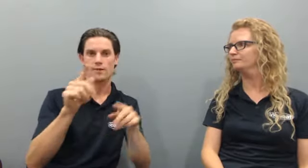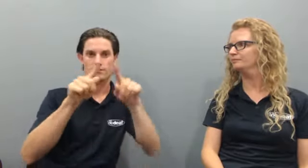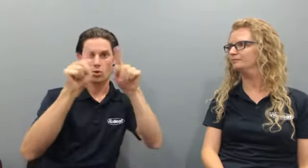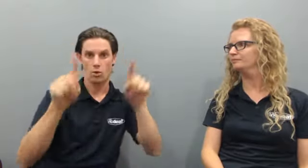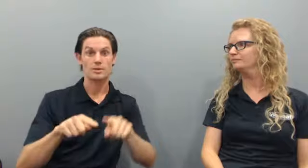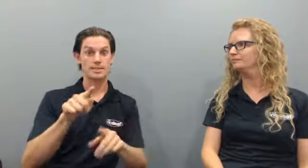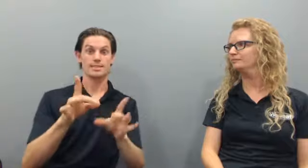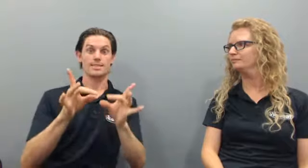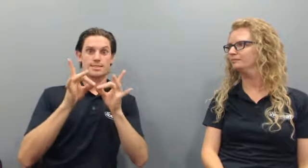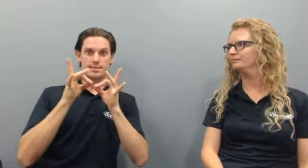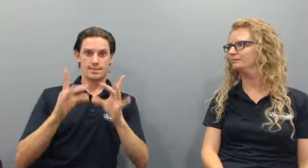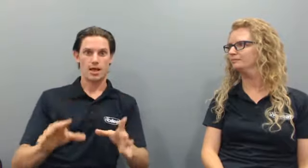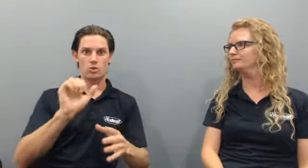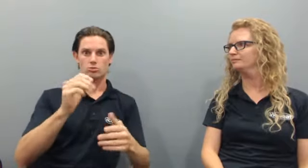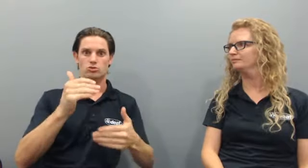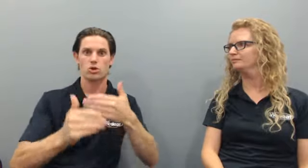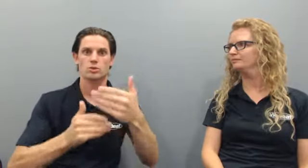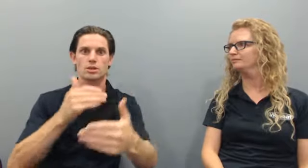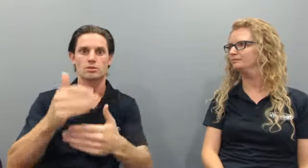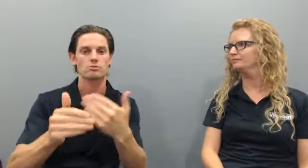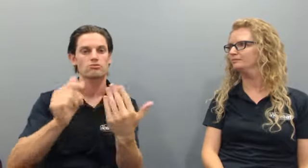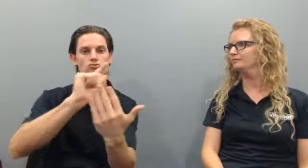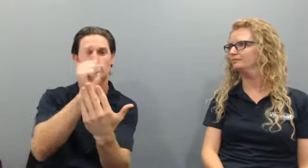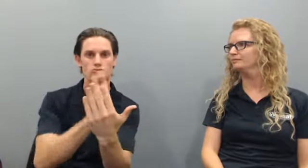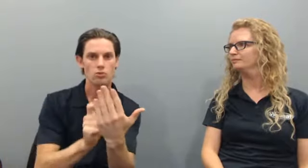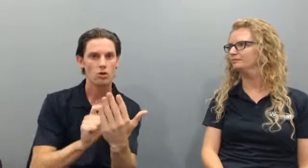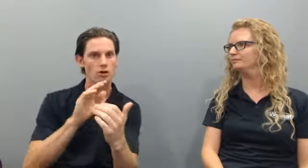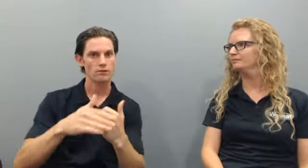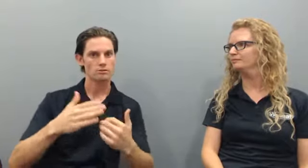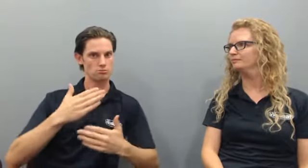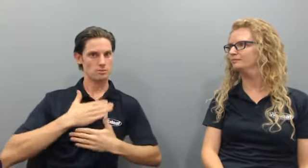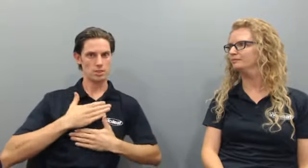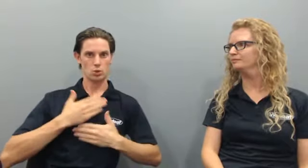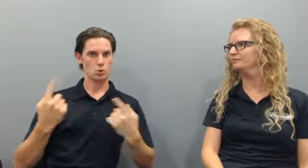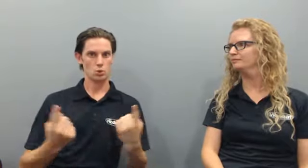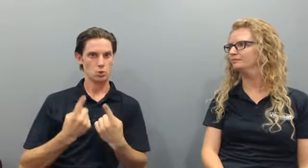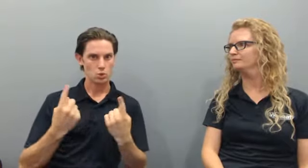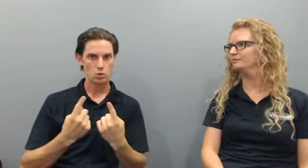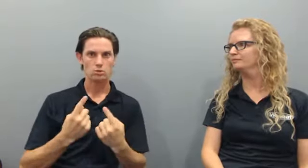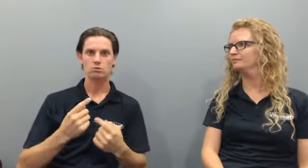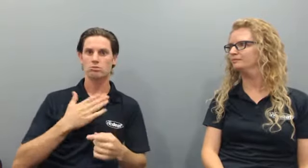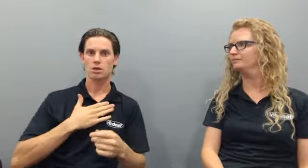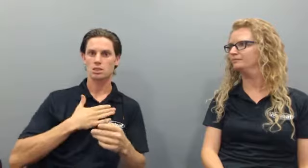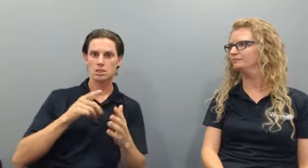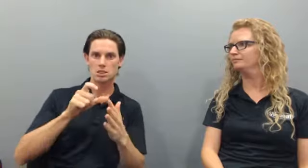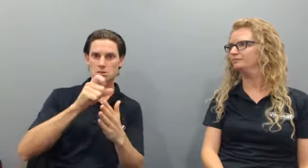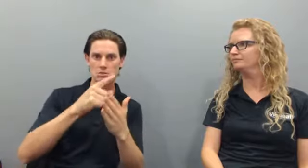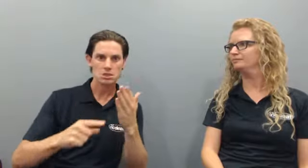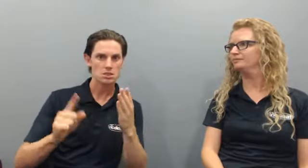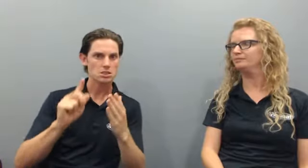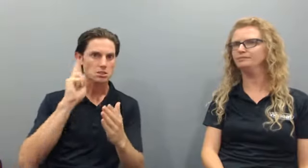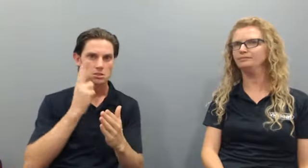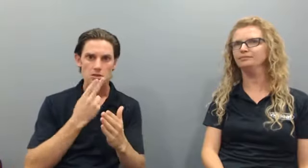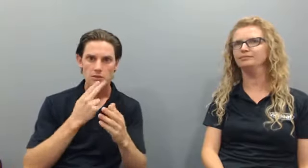So the ARF form, or the access request form, that's what starts the process. So you need to fill in that form to explain who you are, what